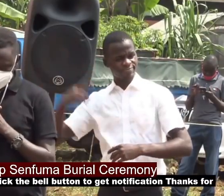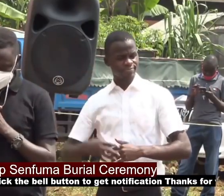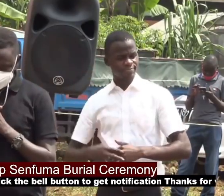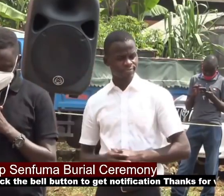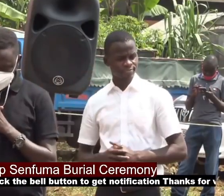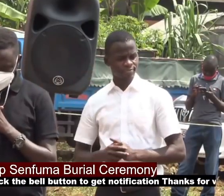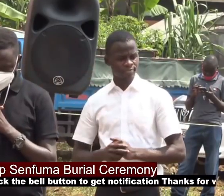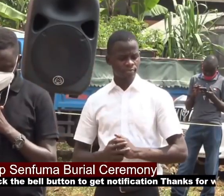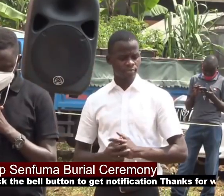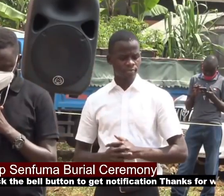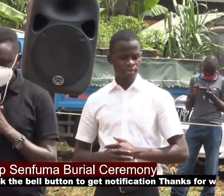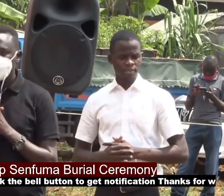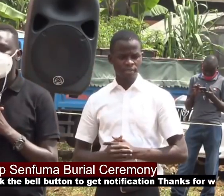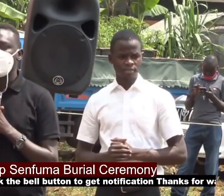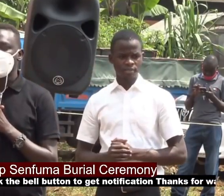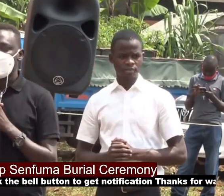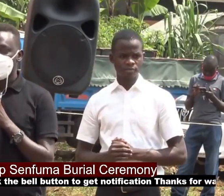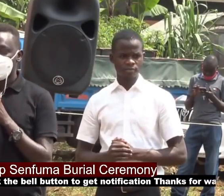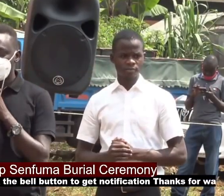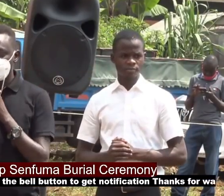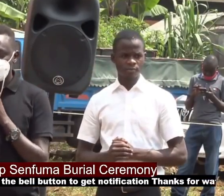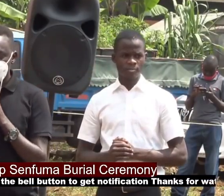about hell, one time I had a dream.